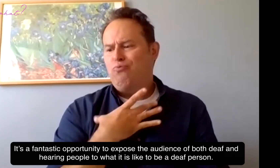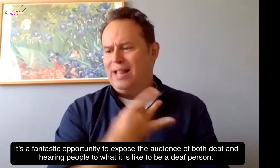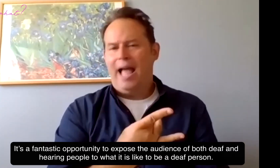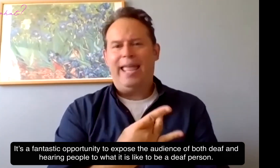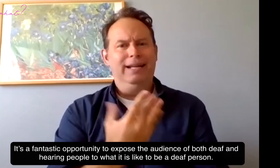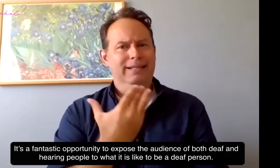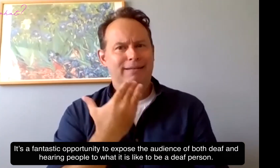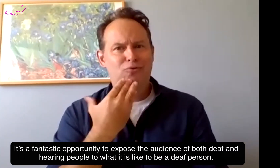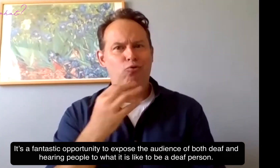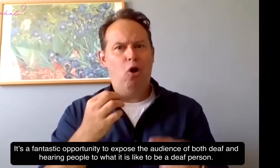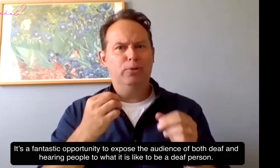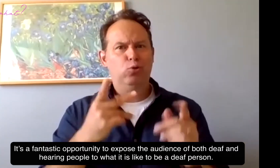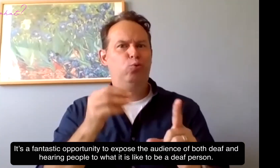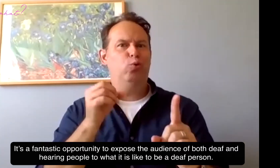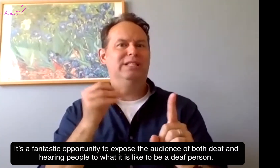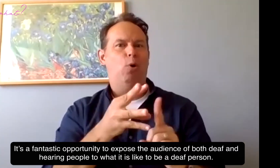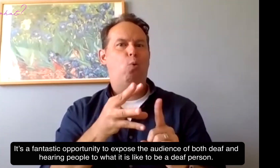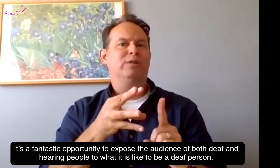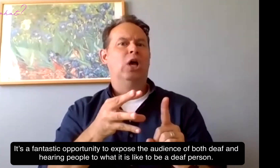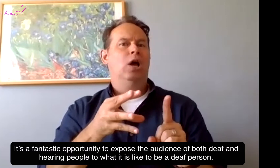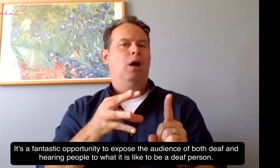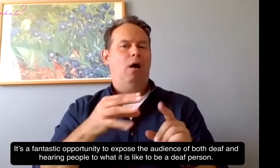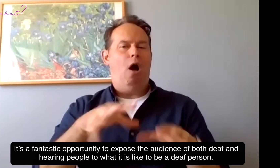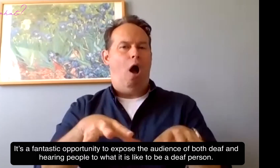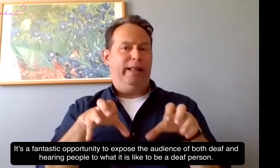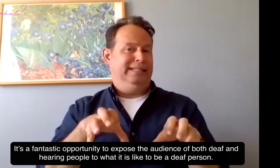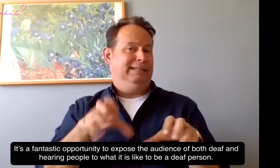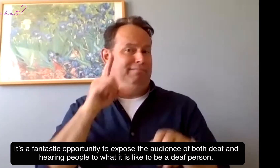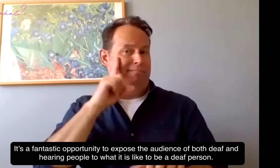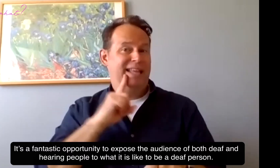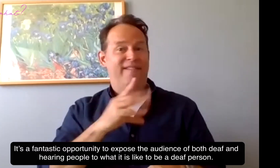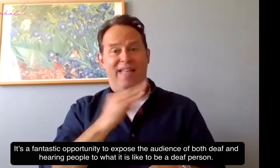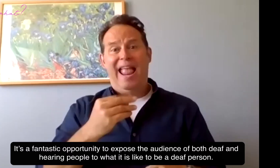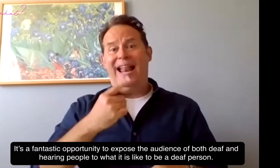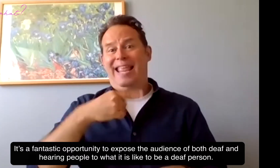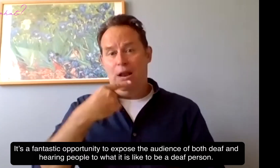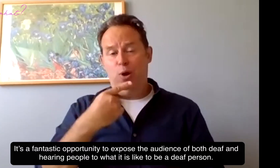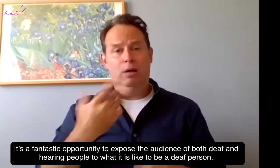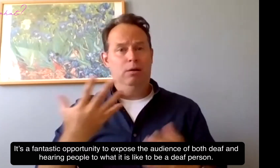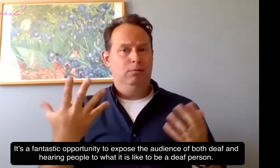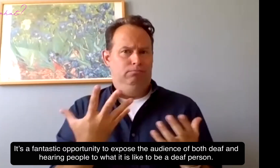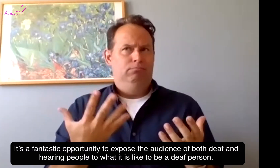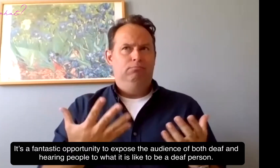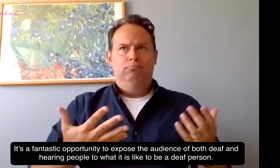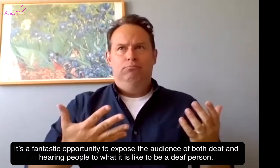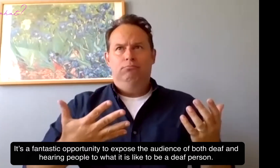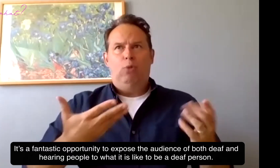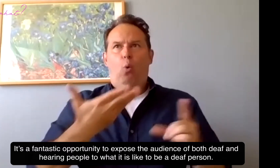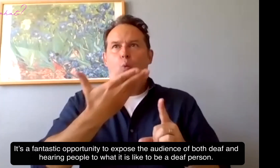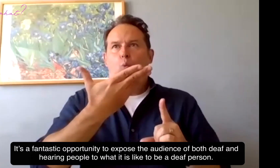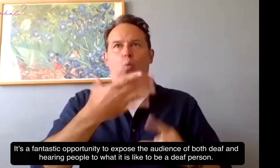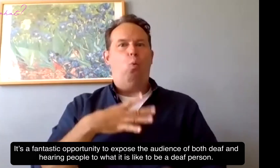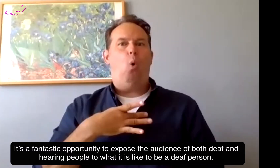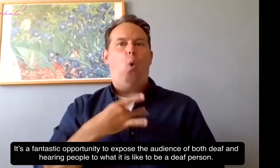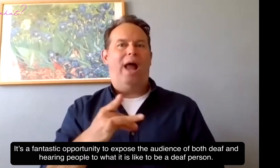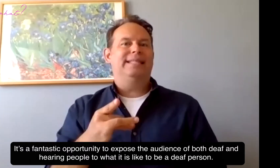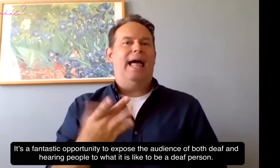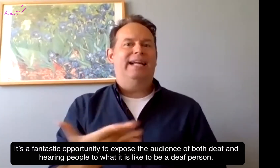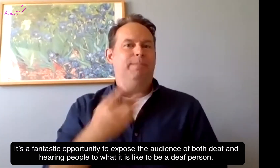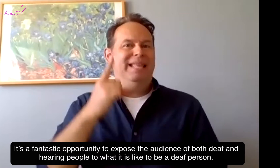It's a fantastic opportunity to expose the audience of both Deaf and hearing people to what it is like to